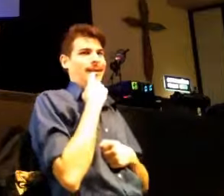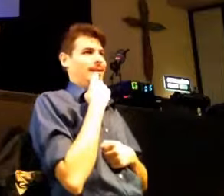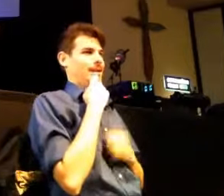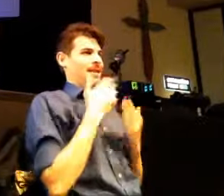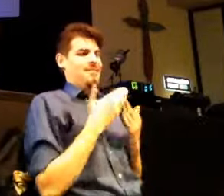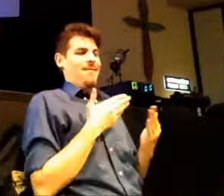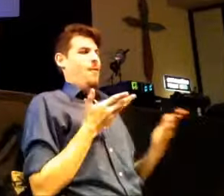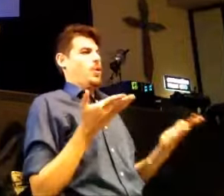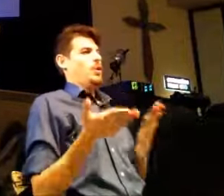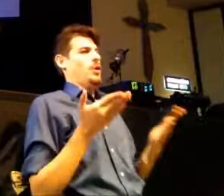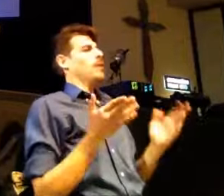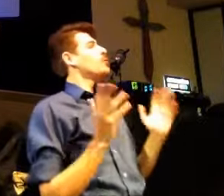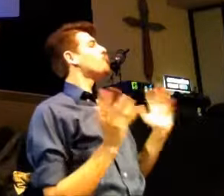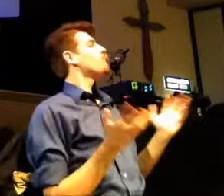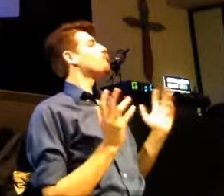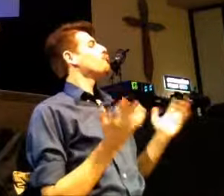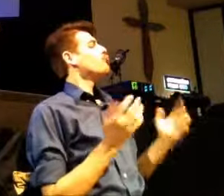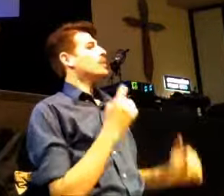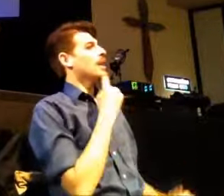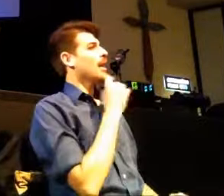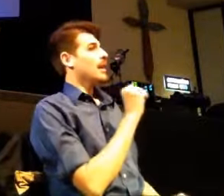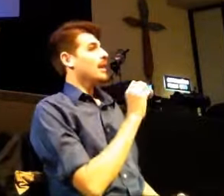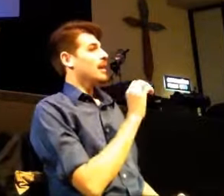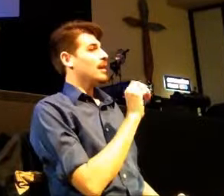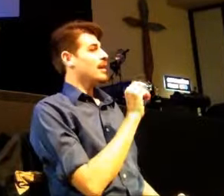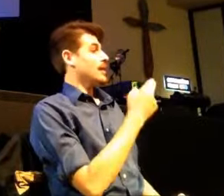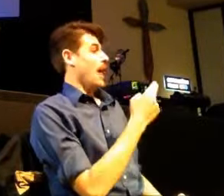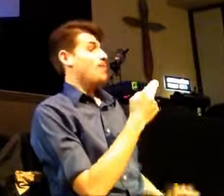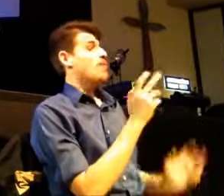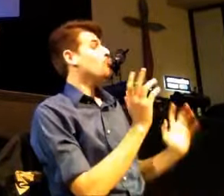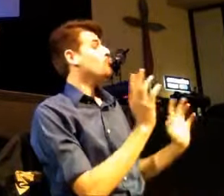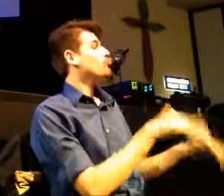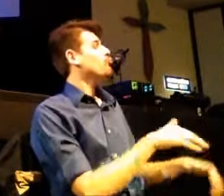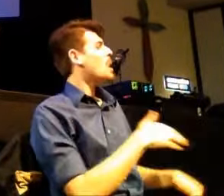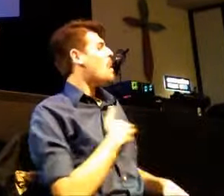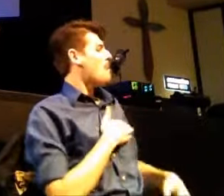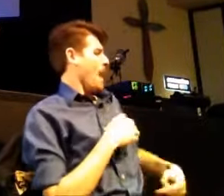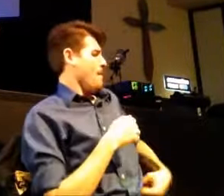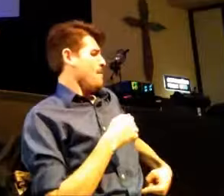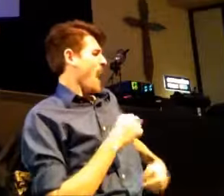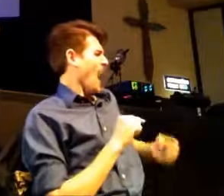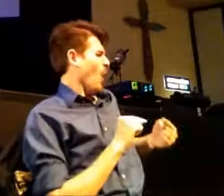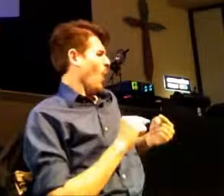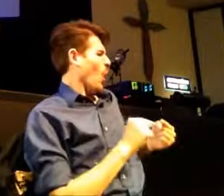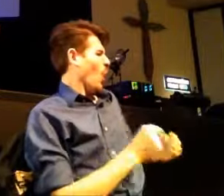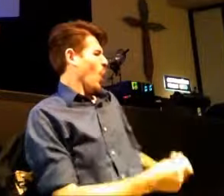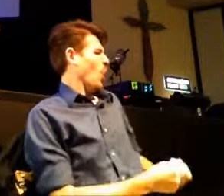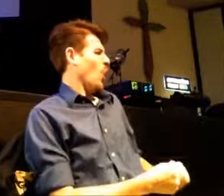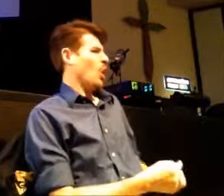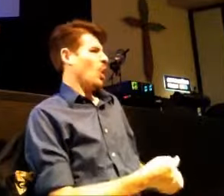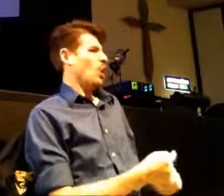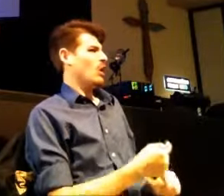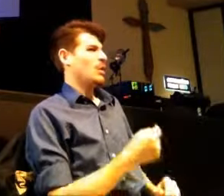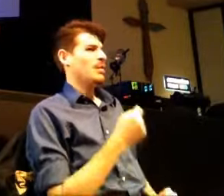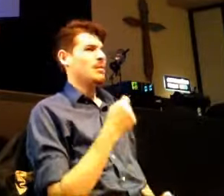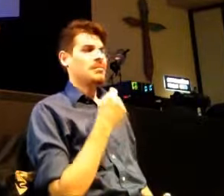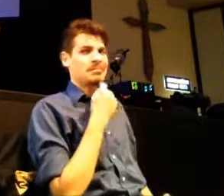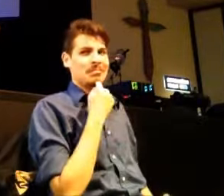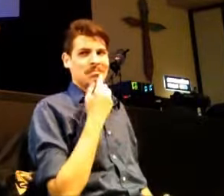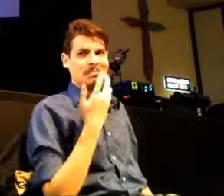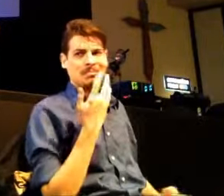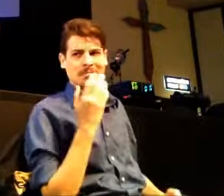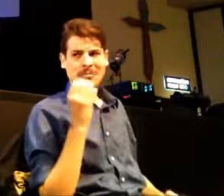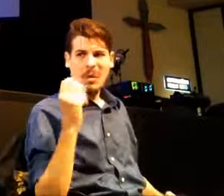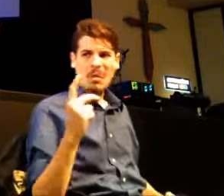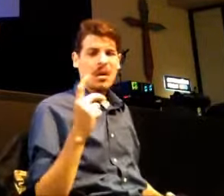not my kidneys. And I'm like, Seth, and I had this tooth thing. I hope I'm not becoming like a hypochondriac or something.